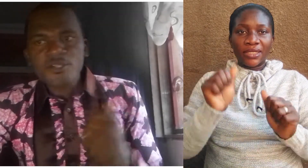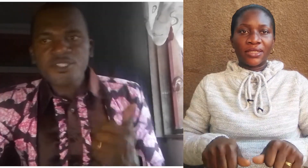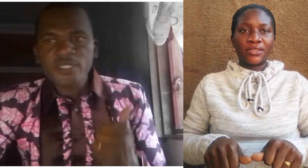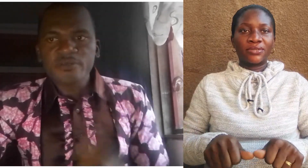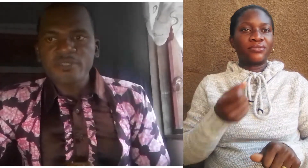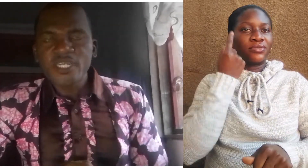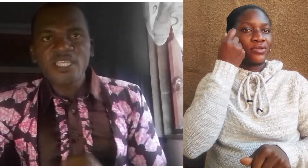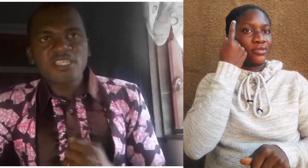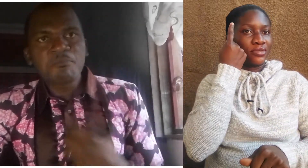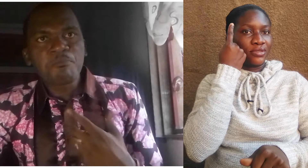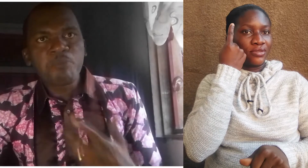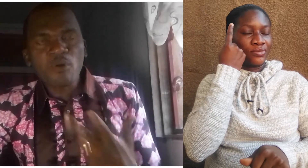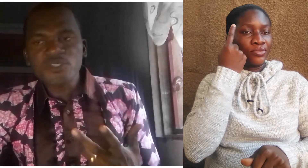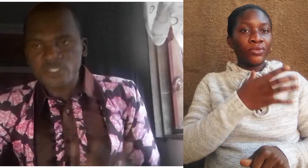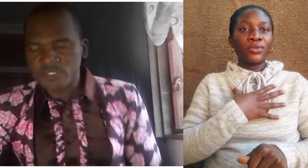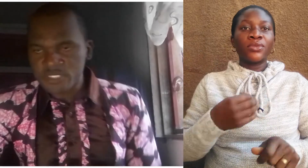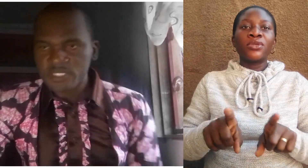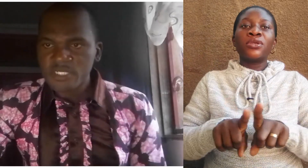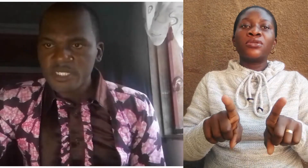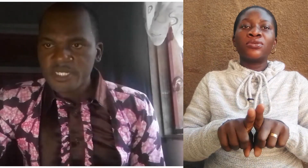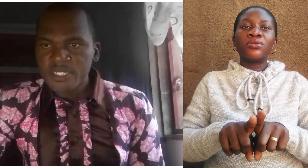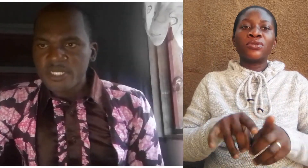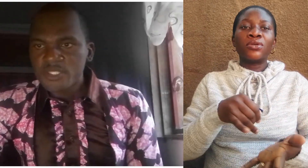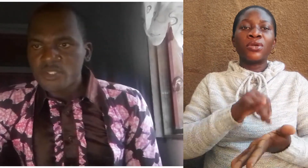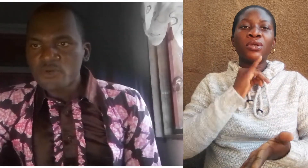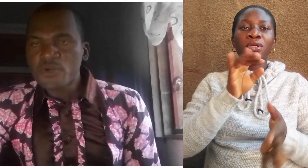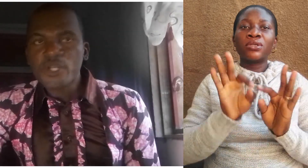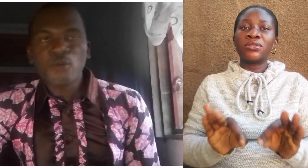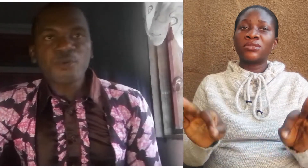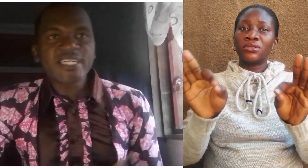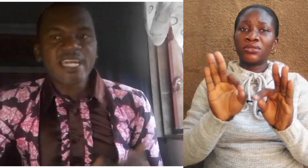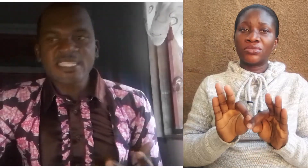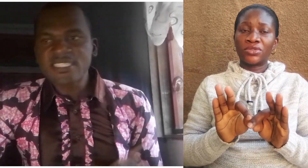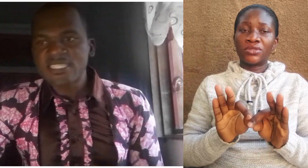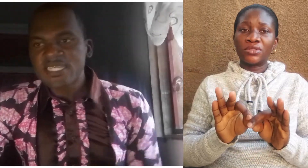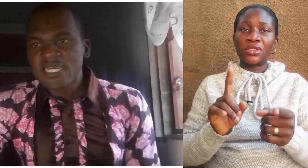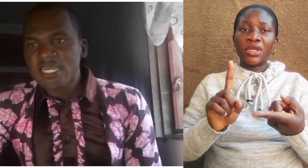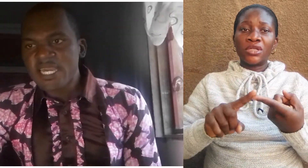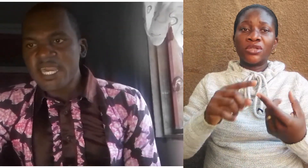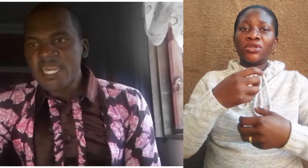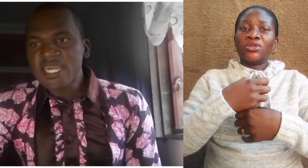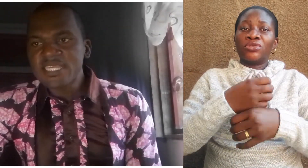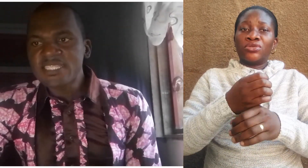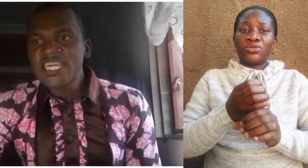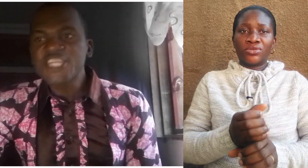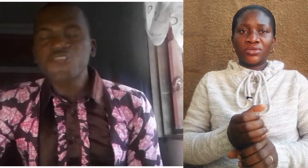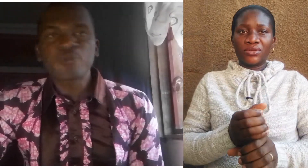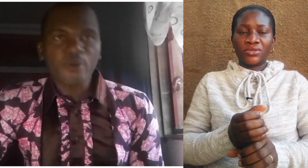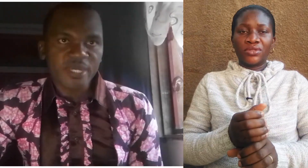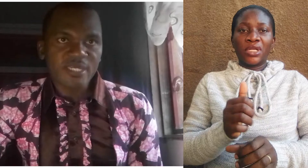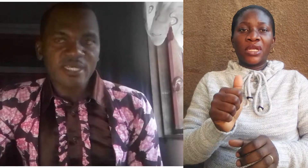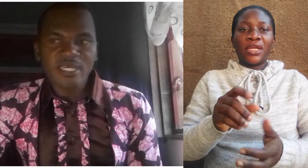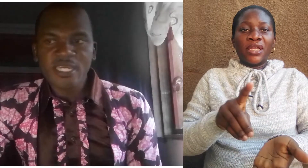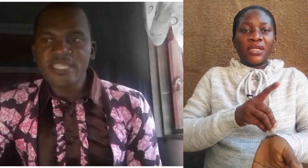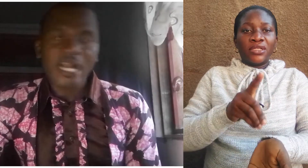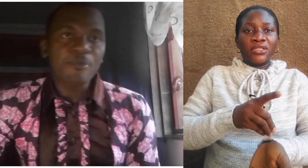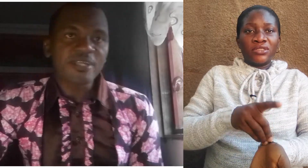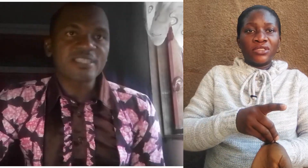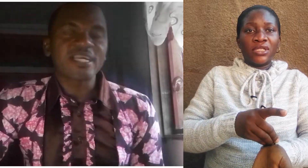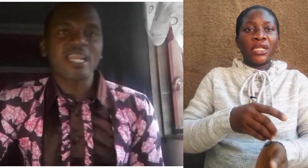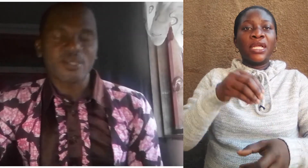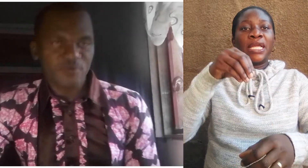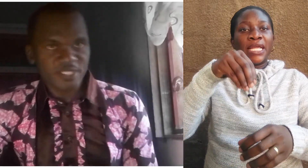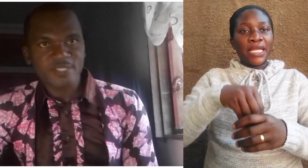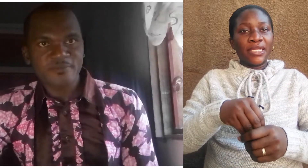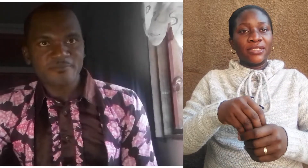And also, it is important to create a dictionary in